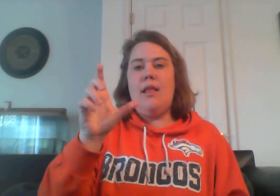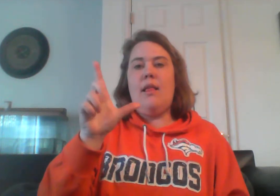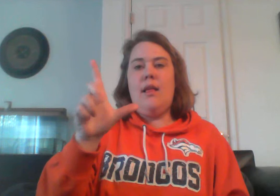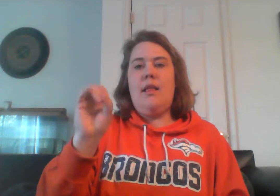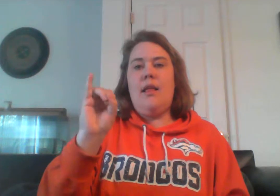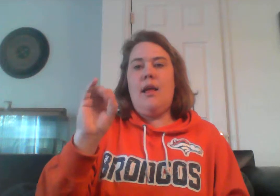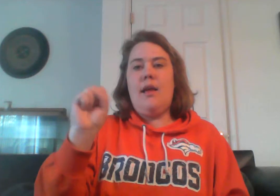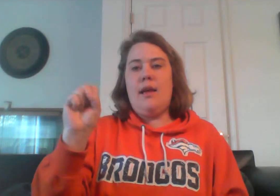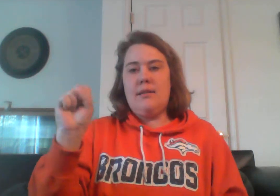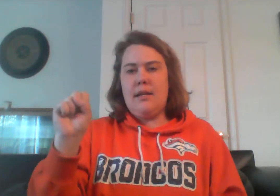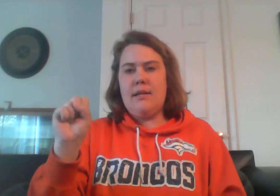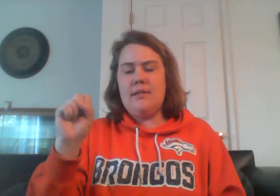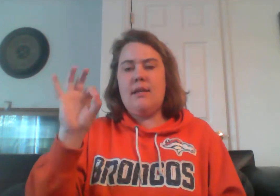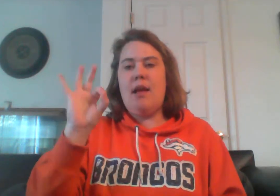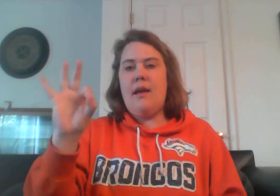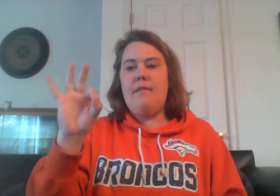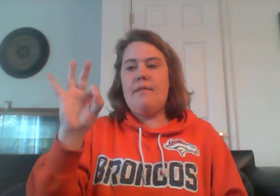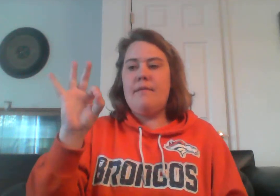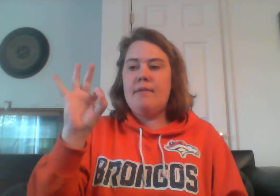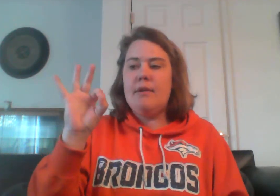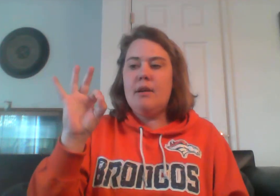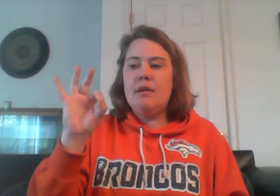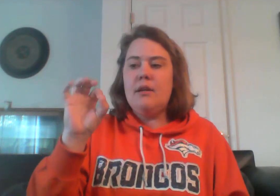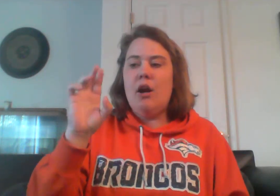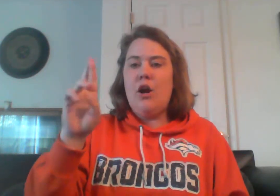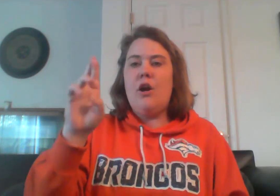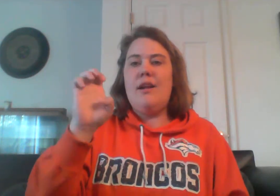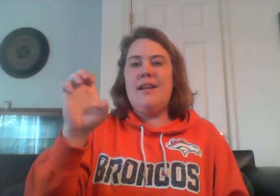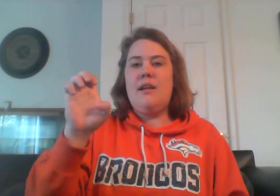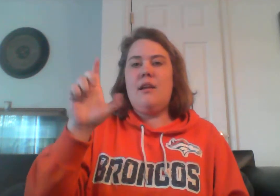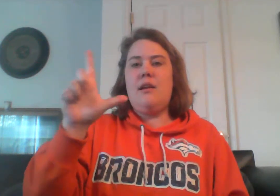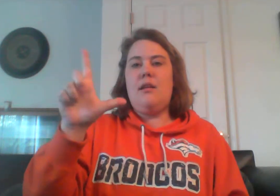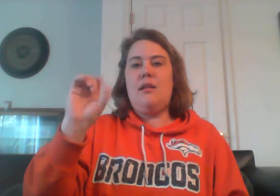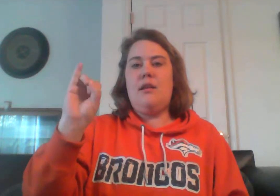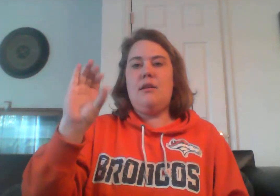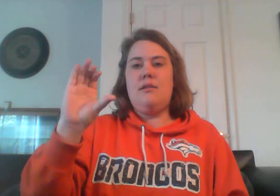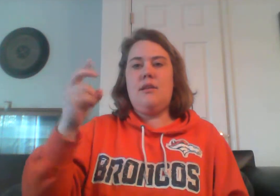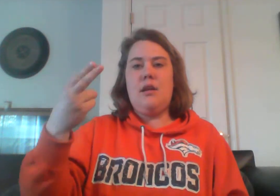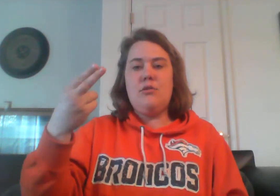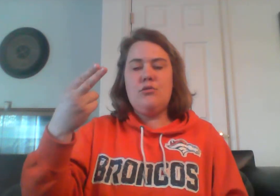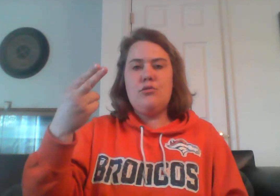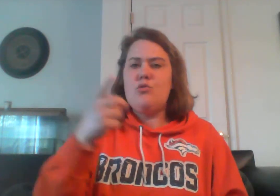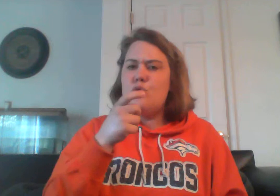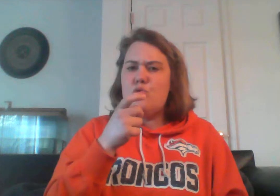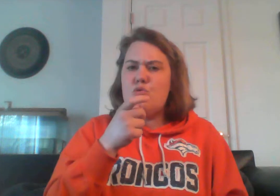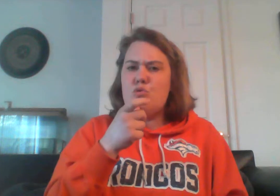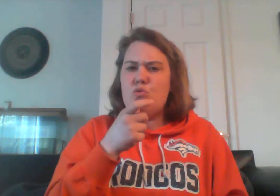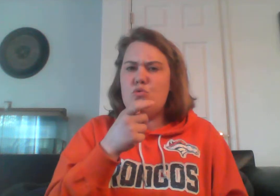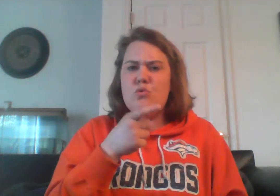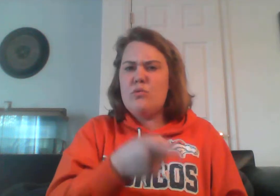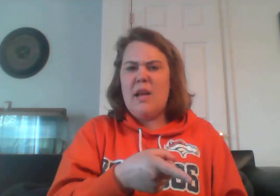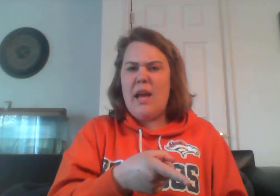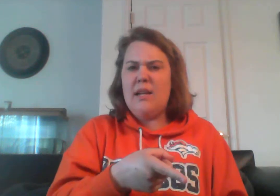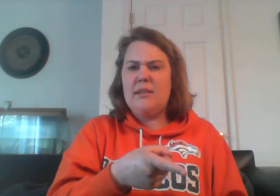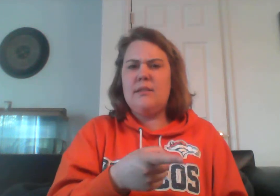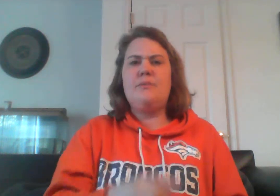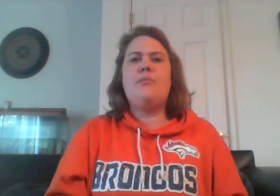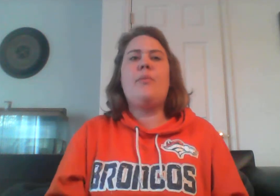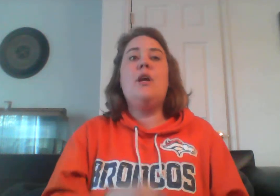to love. Everything you want for less than you can imagine. All at one fashionable address. Holtlook.com. You can keep it